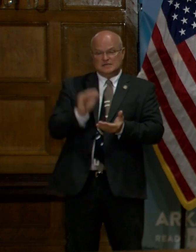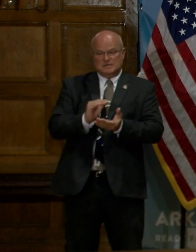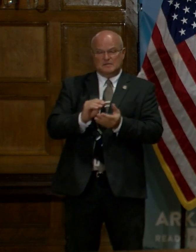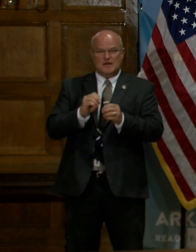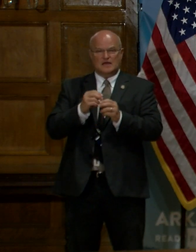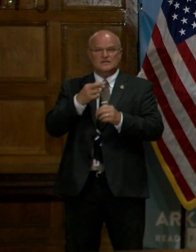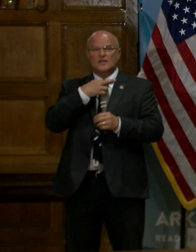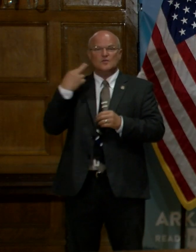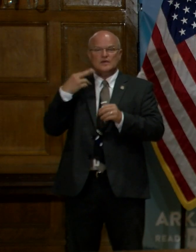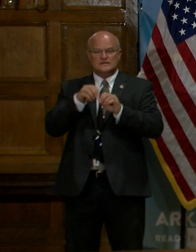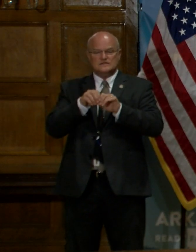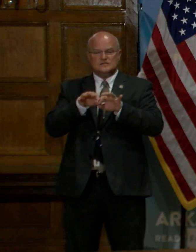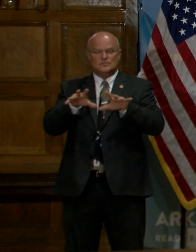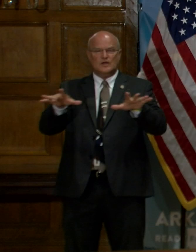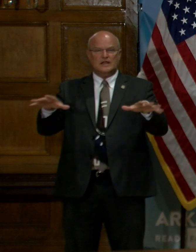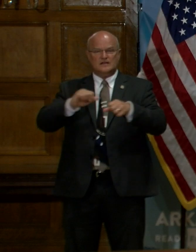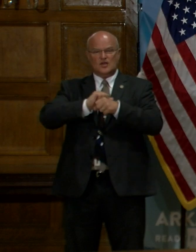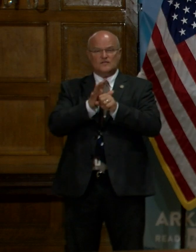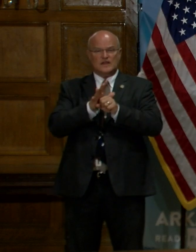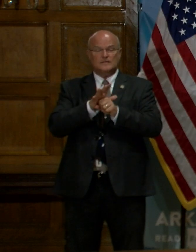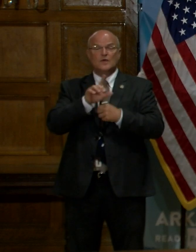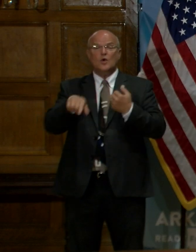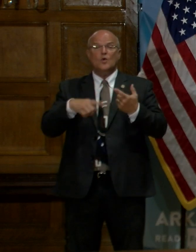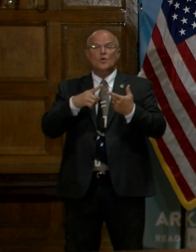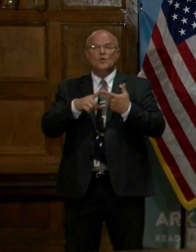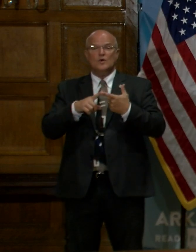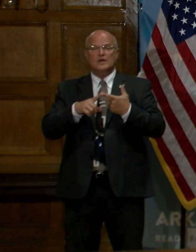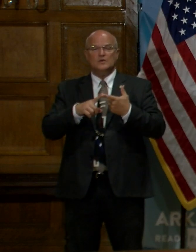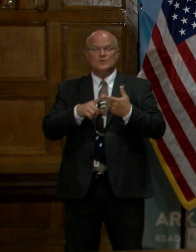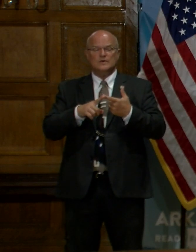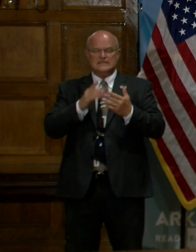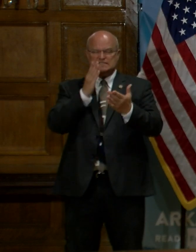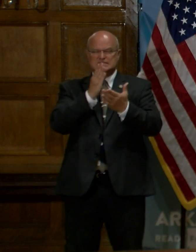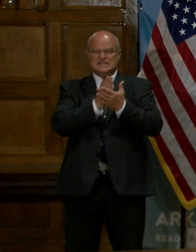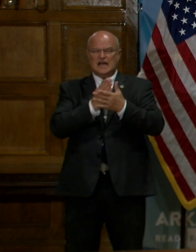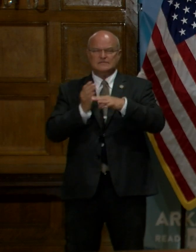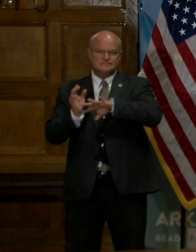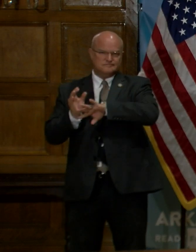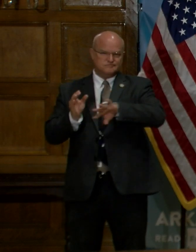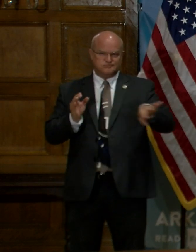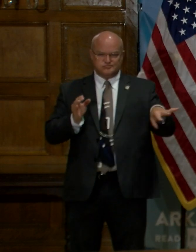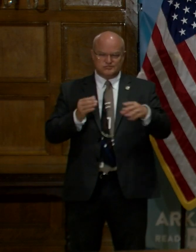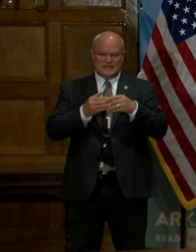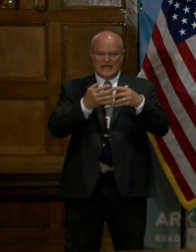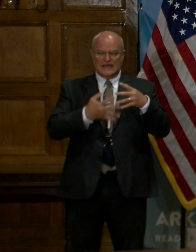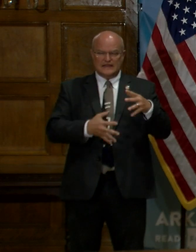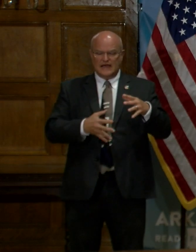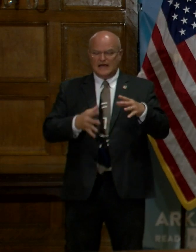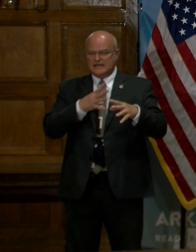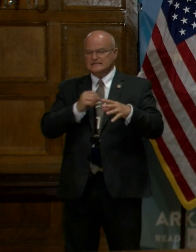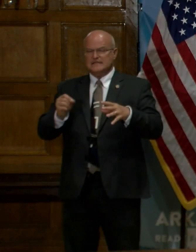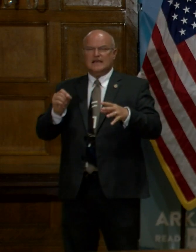the risk of spread of COVID-19. It's when we depart from these guidelines and